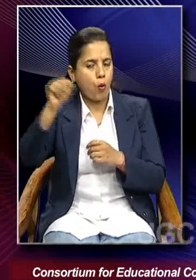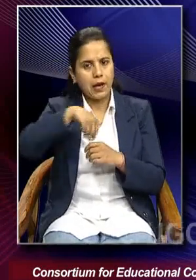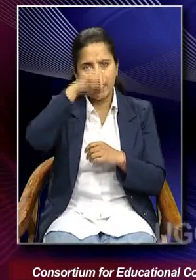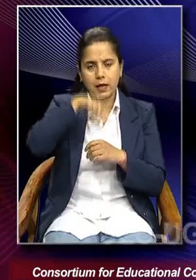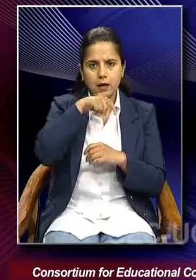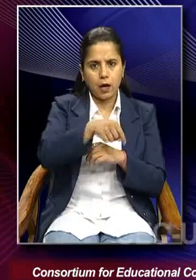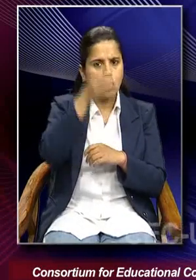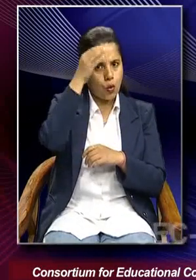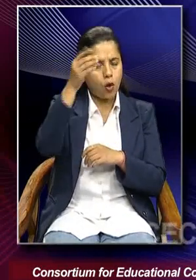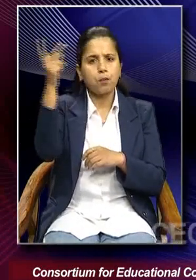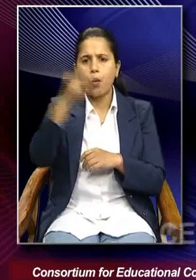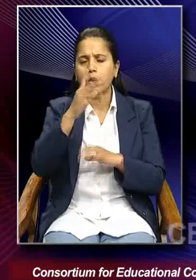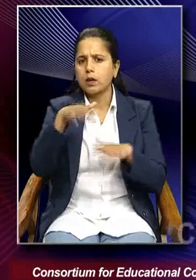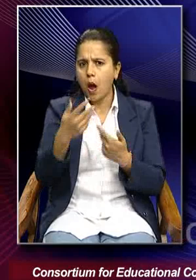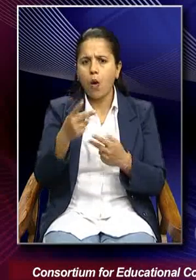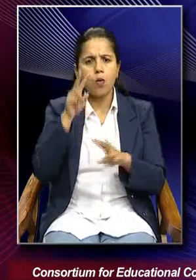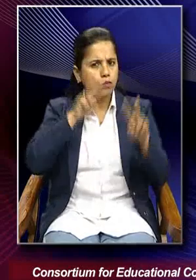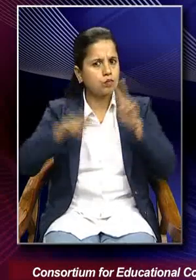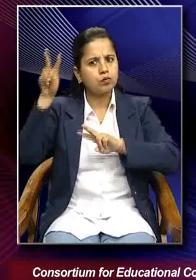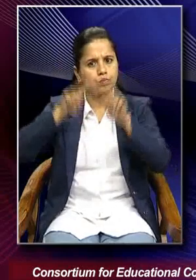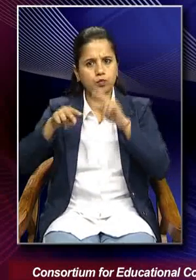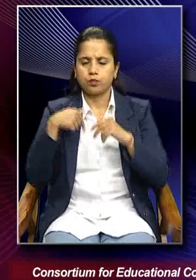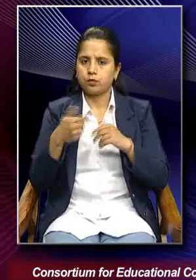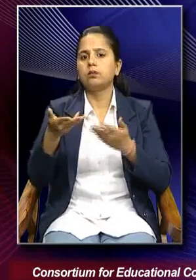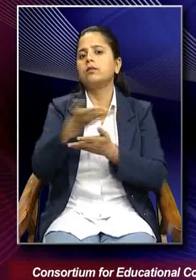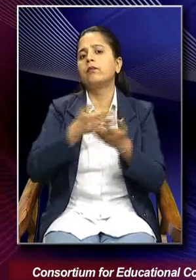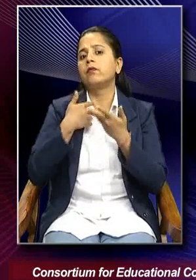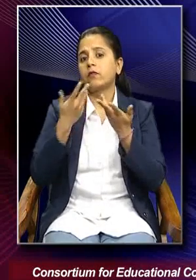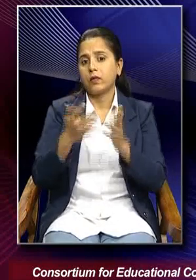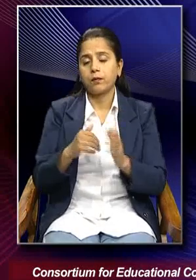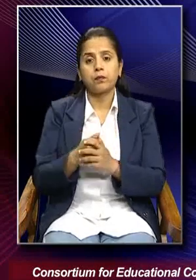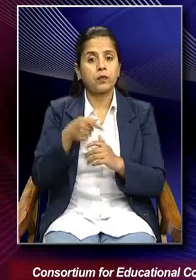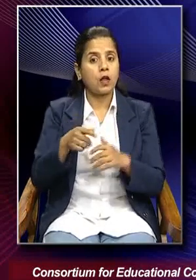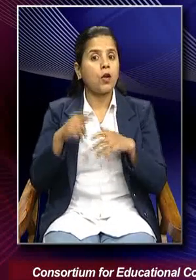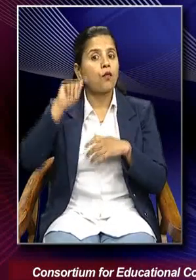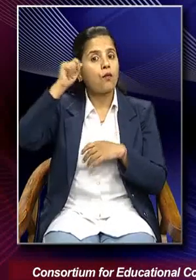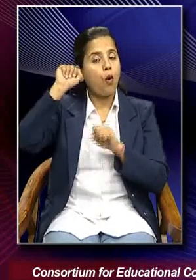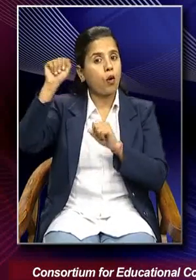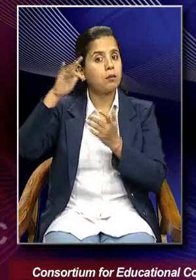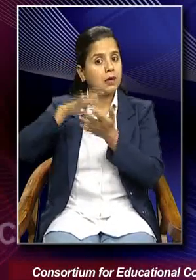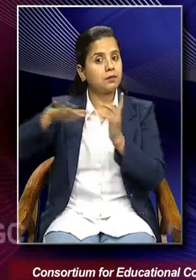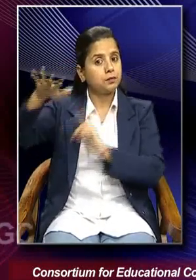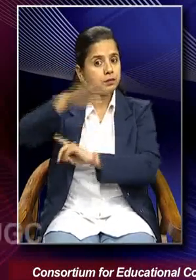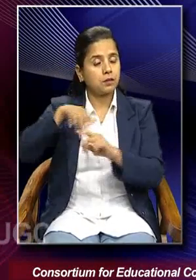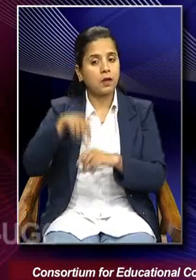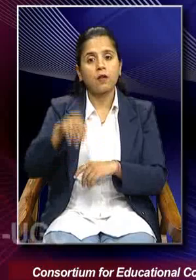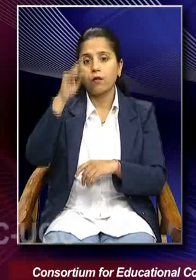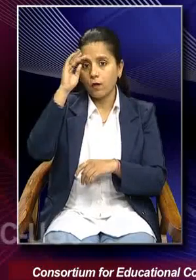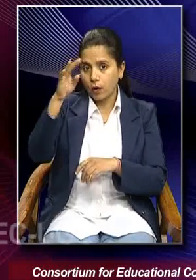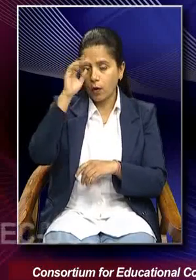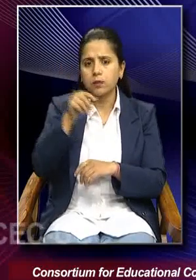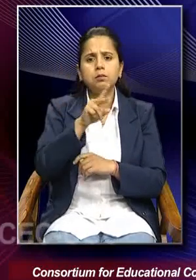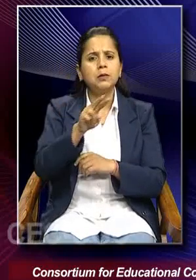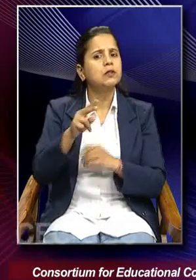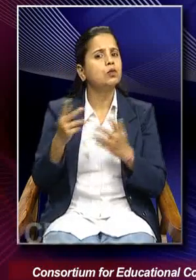Indian aspects. We discussed that from the Western aspect, philosophy